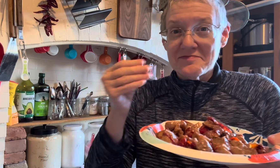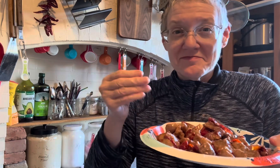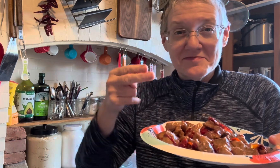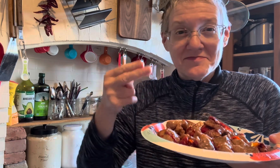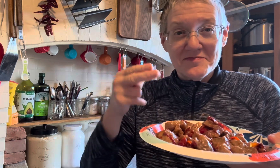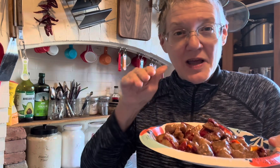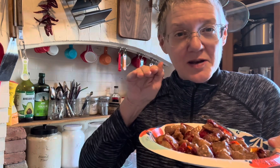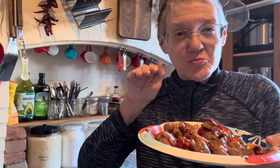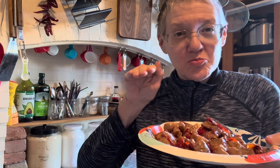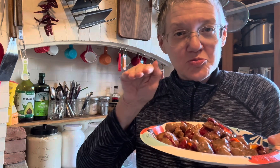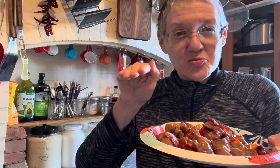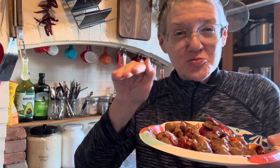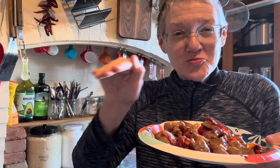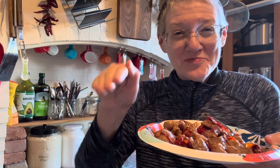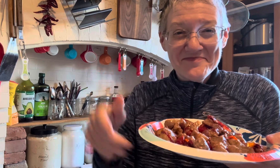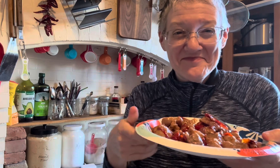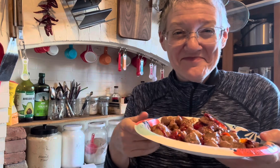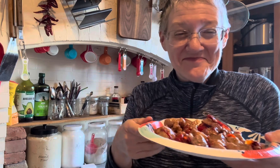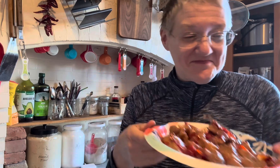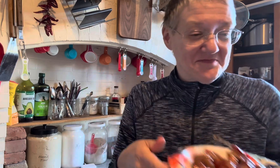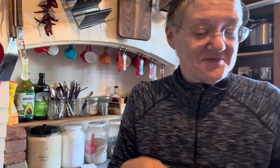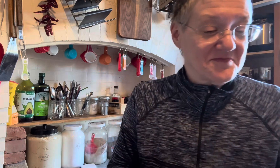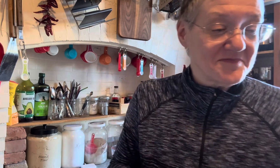Good for weight loss or weight maintenance, both.